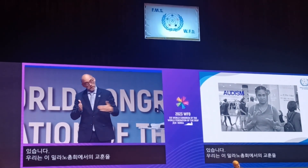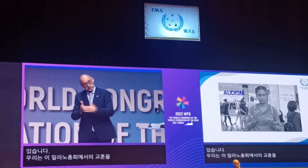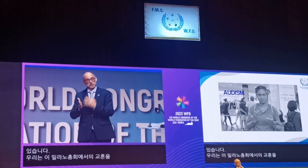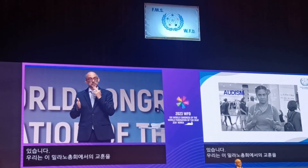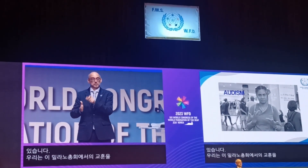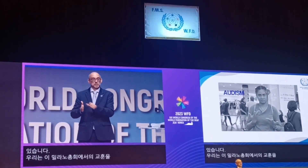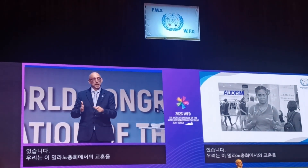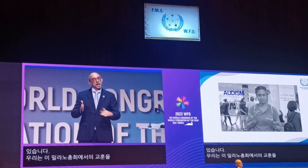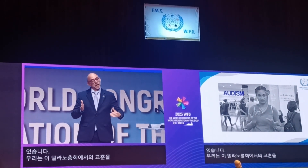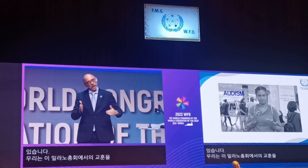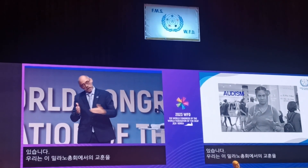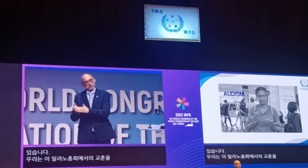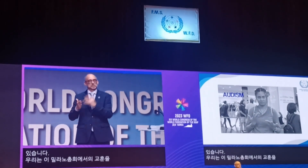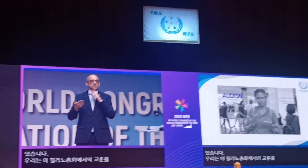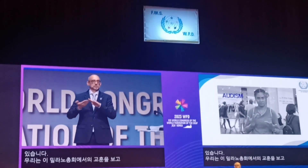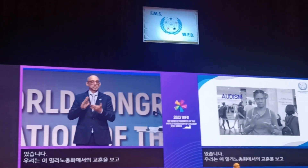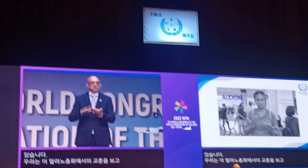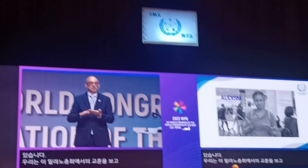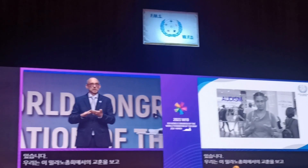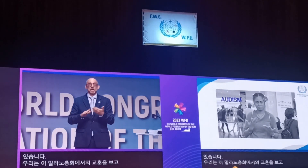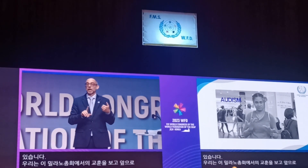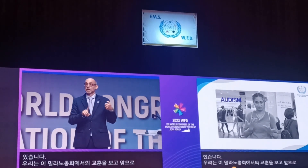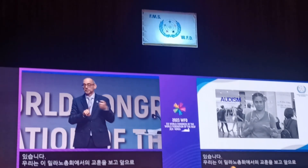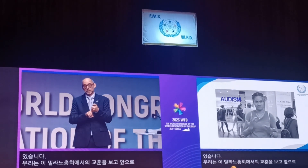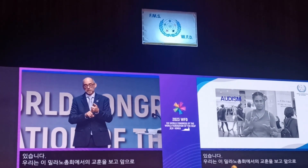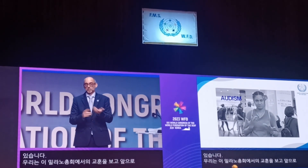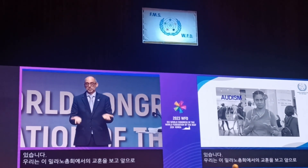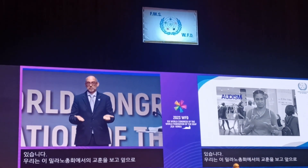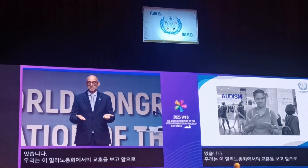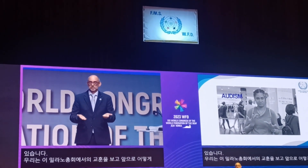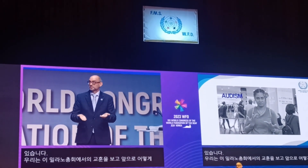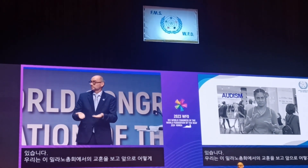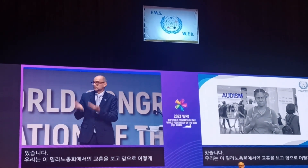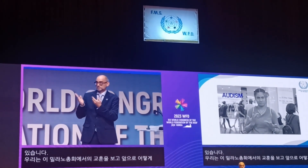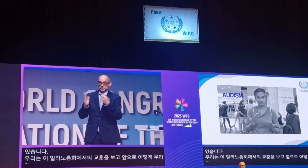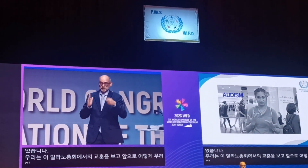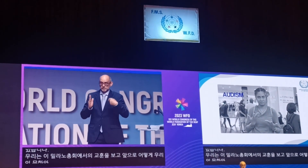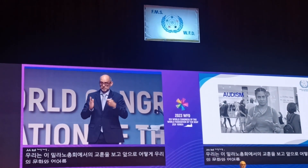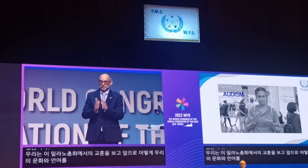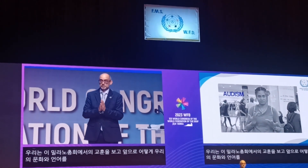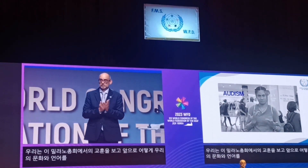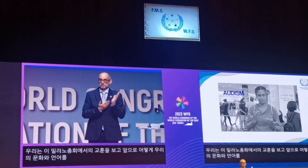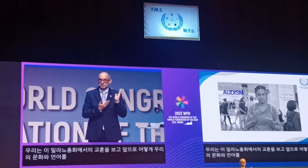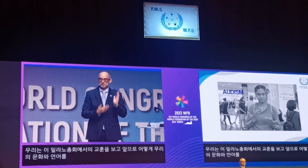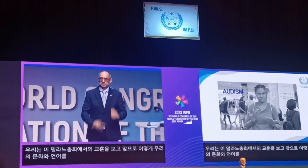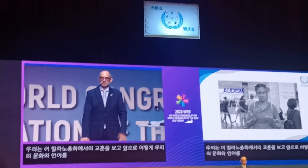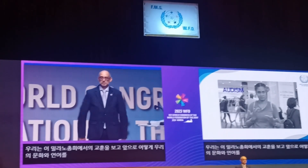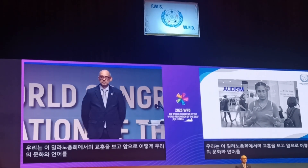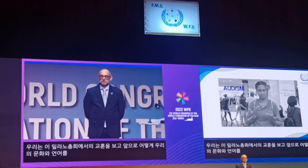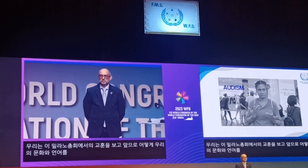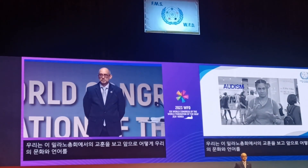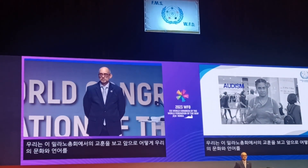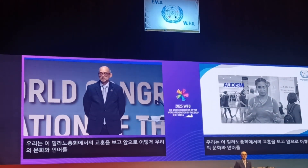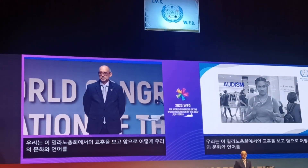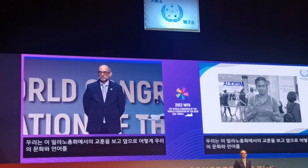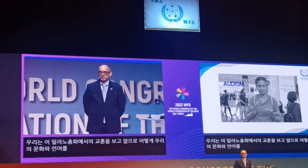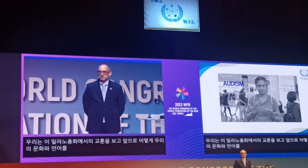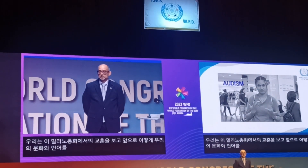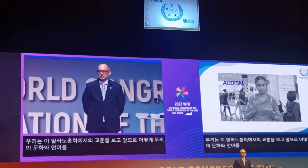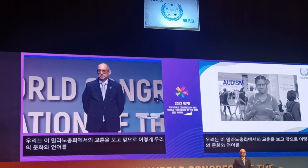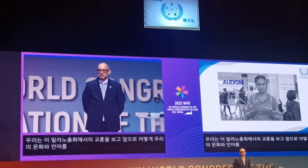were impacted by this significant event and who experienced obstacles